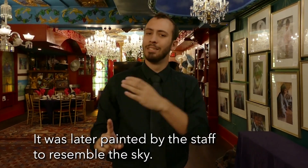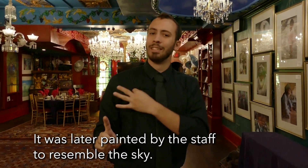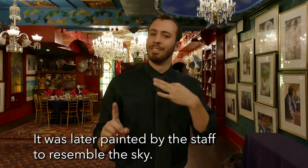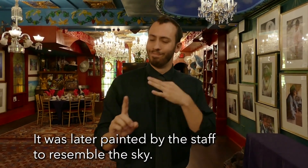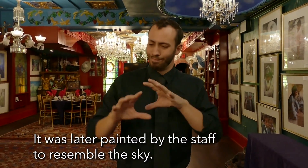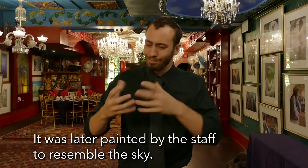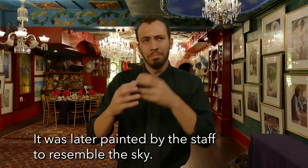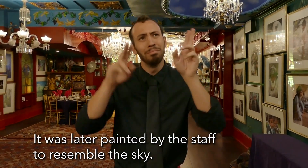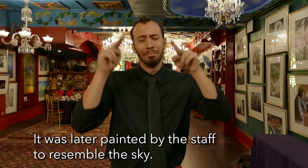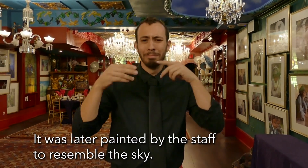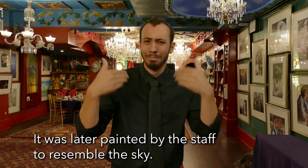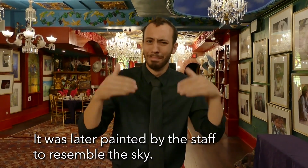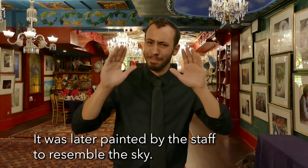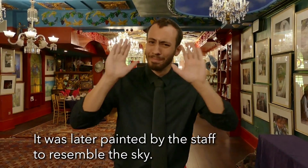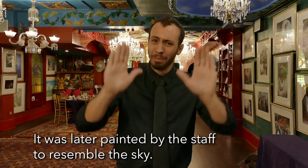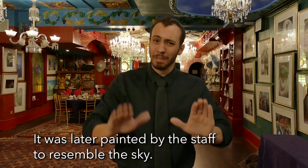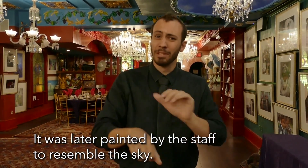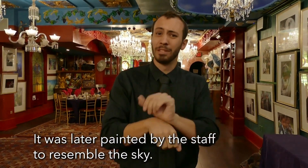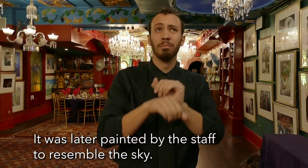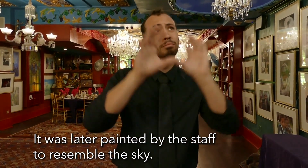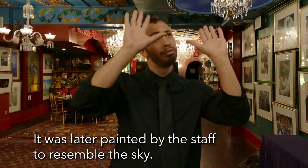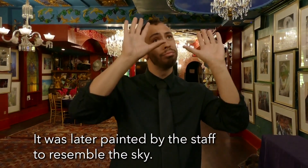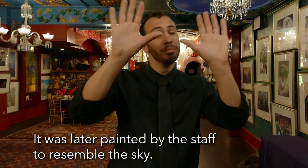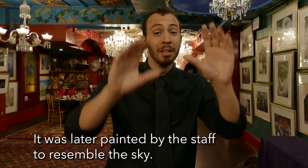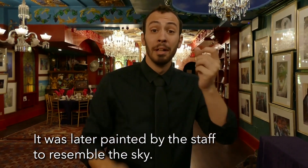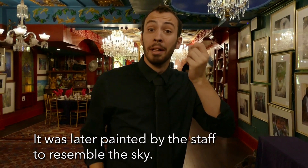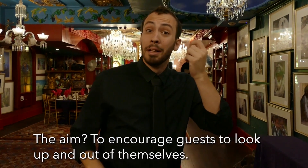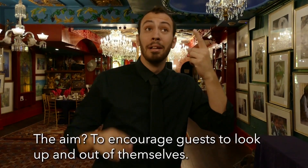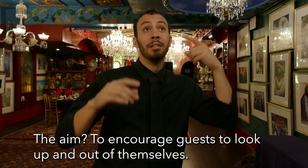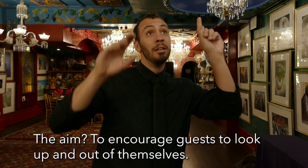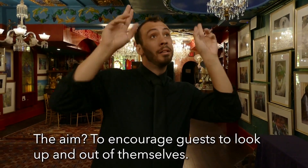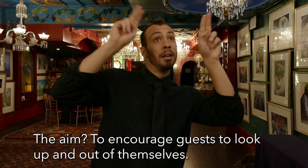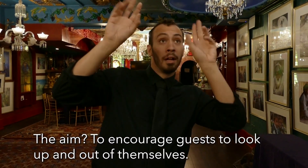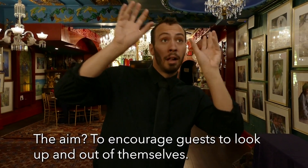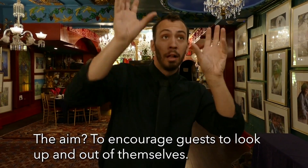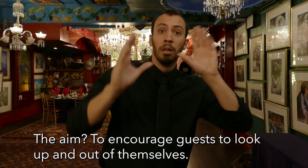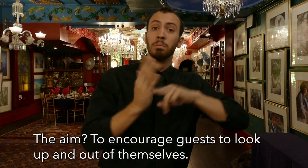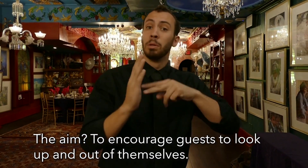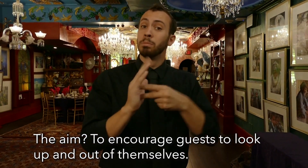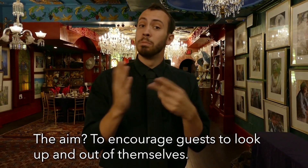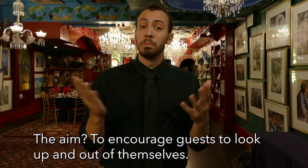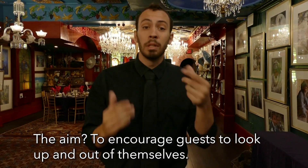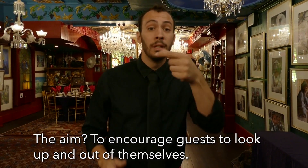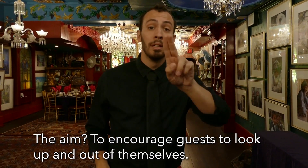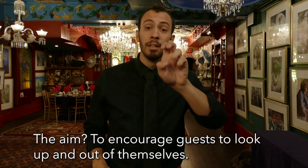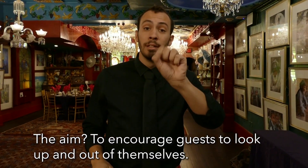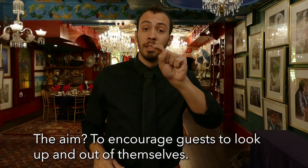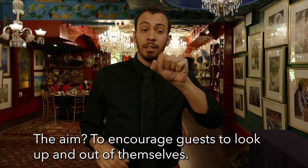It was later painted by the staff to resemble the sky. The aim? To encourage guests to look